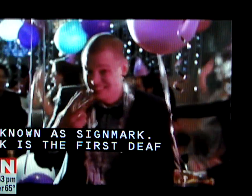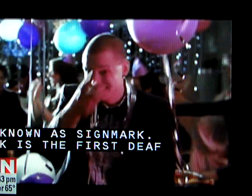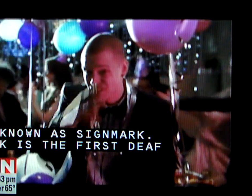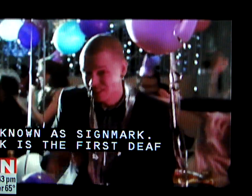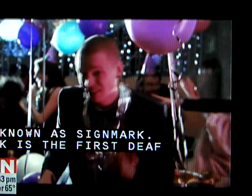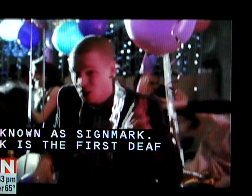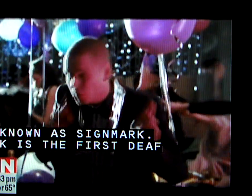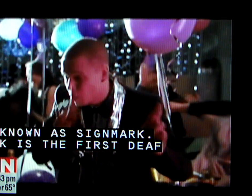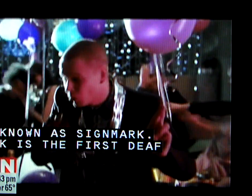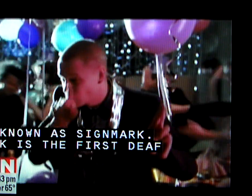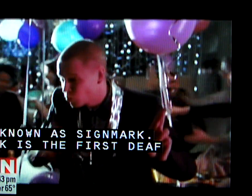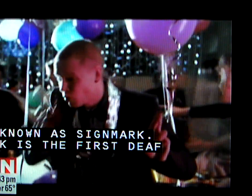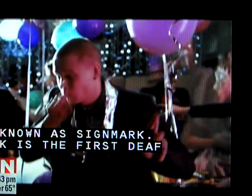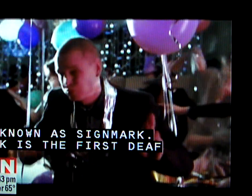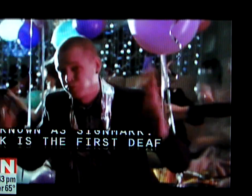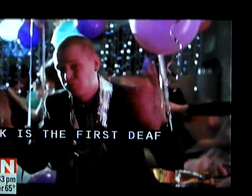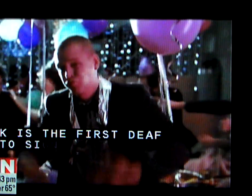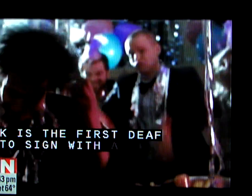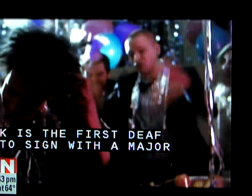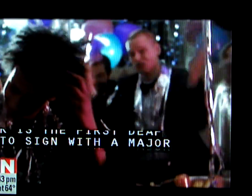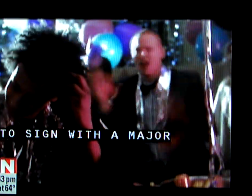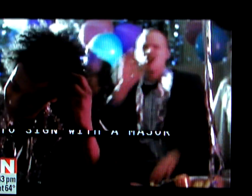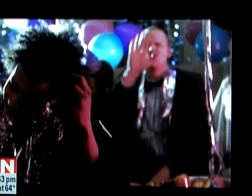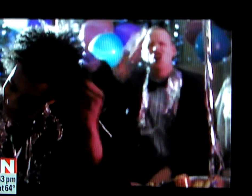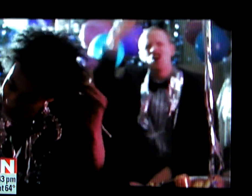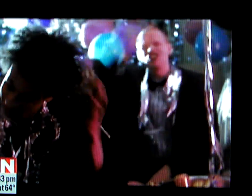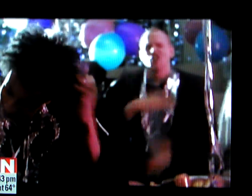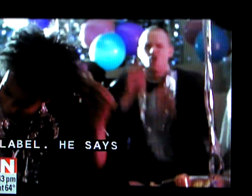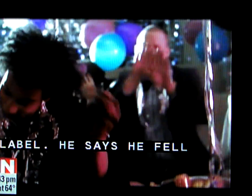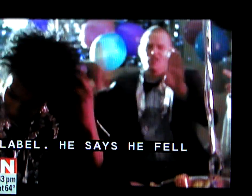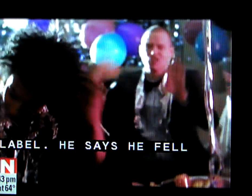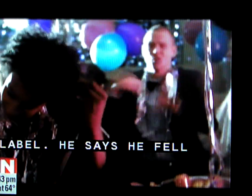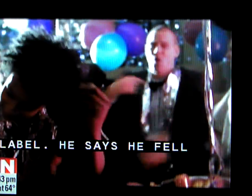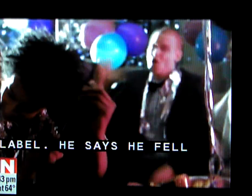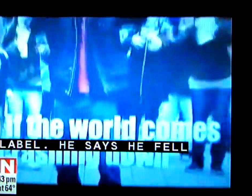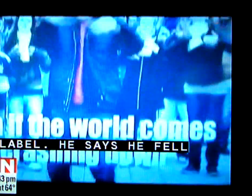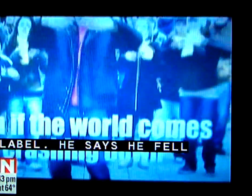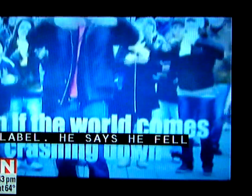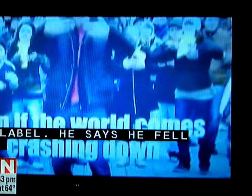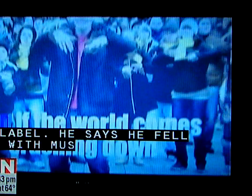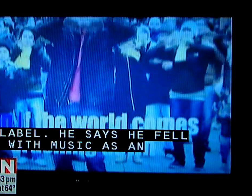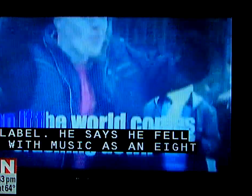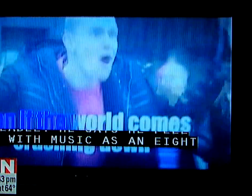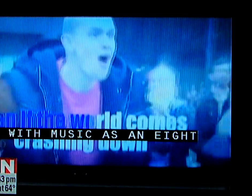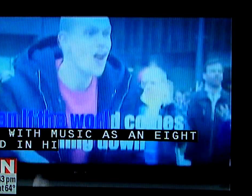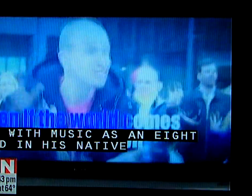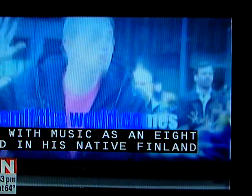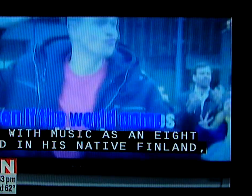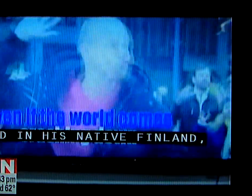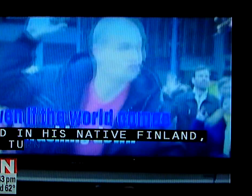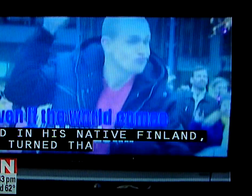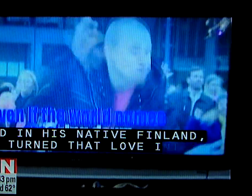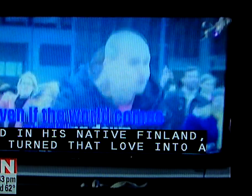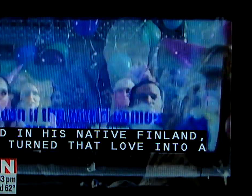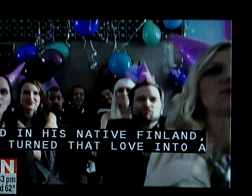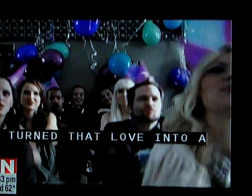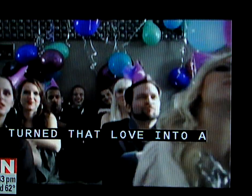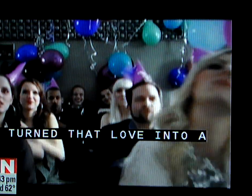SignMark is the first deaf person to sign with a major record label. He says he fell in love with music as an 8-year-old in his native Finland